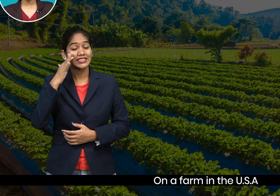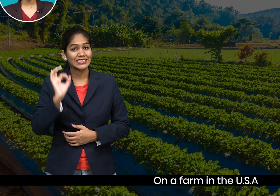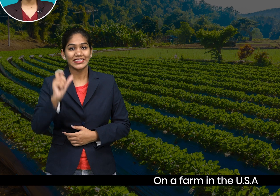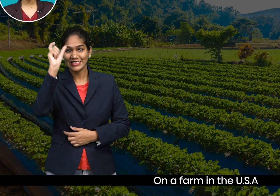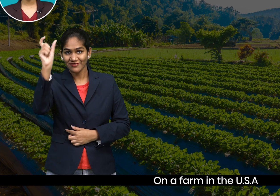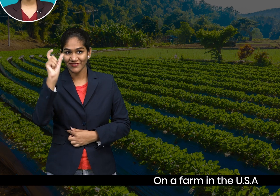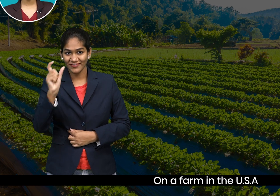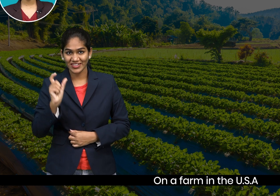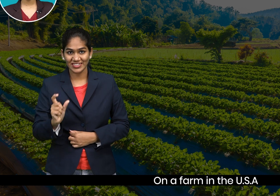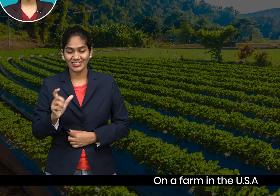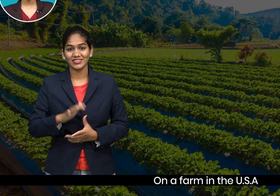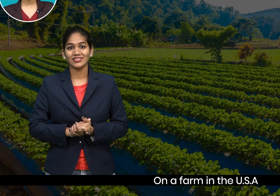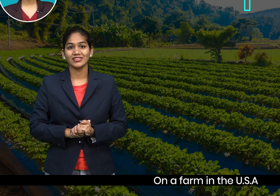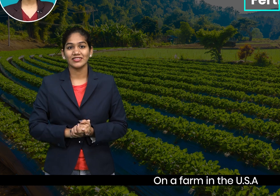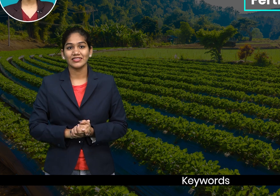Keywords: